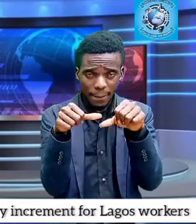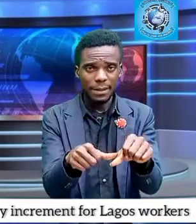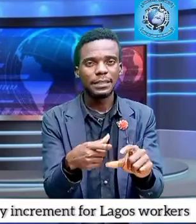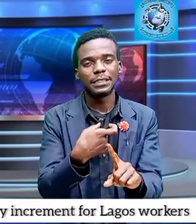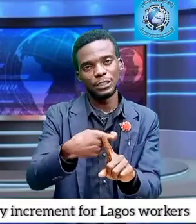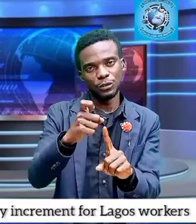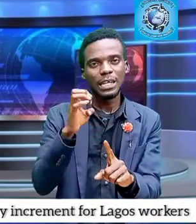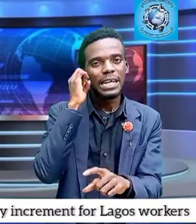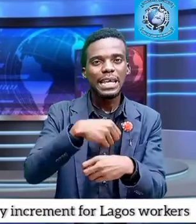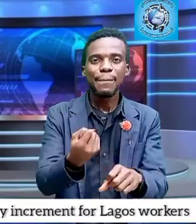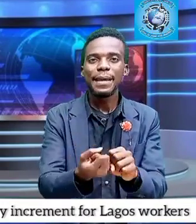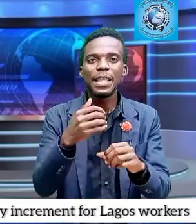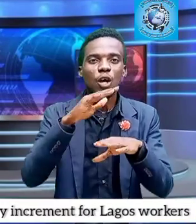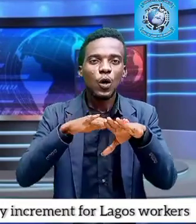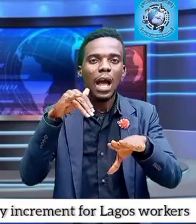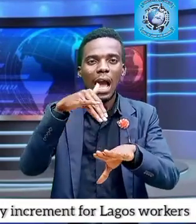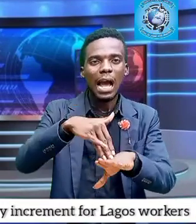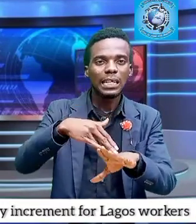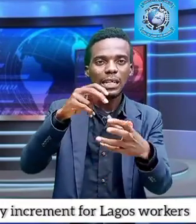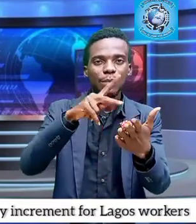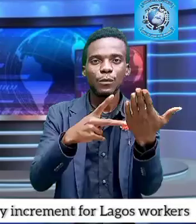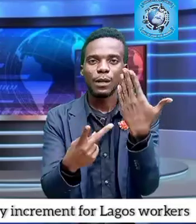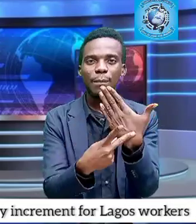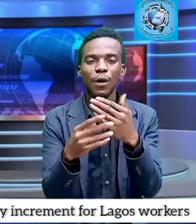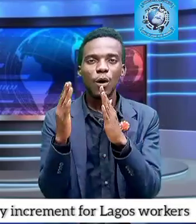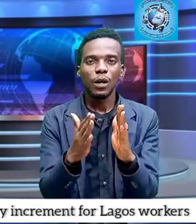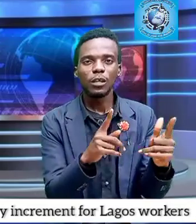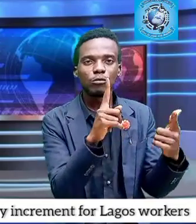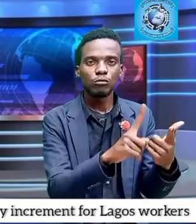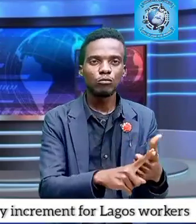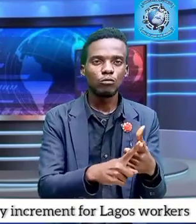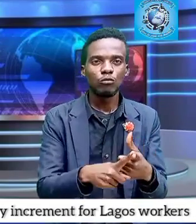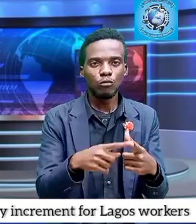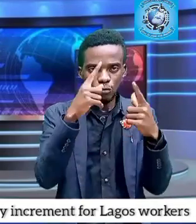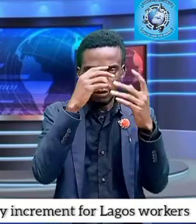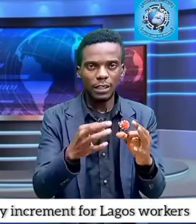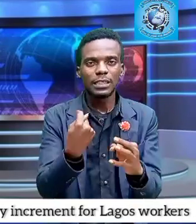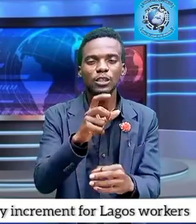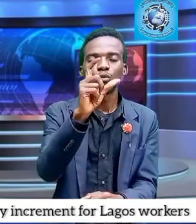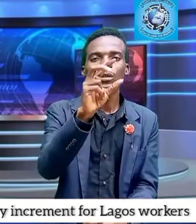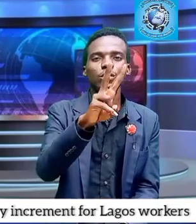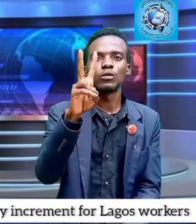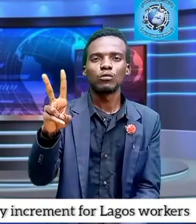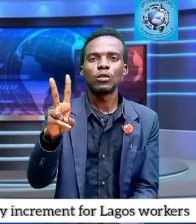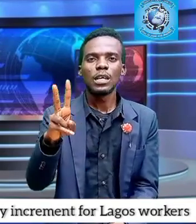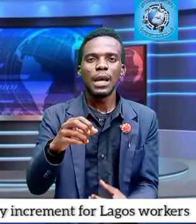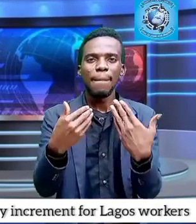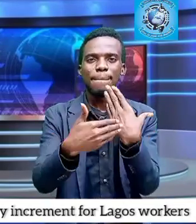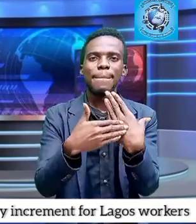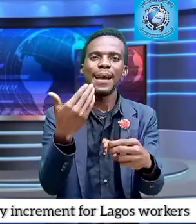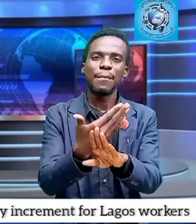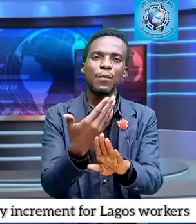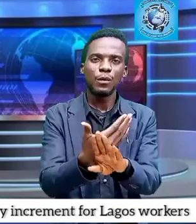He made the call at an event organized to commemorate the 2022 Spinal Cord Injuries Awareness Month. This